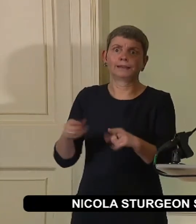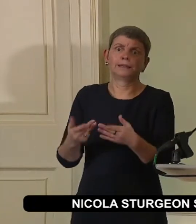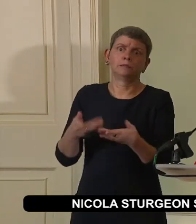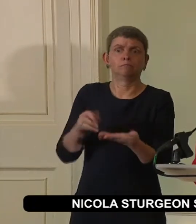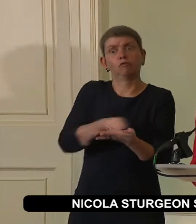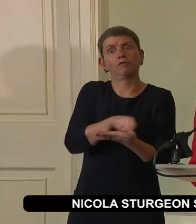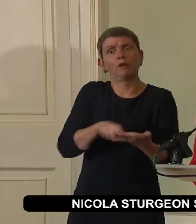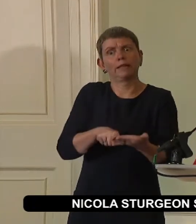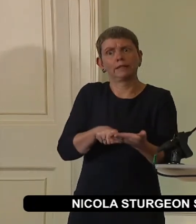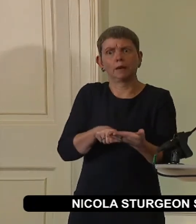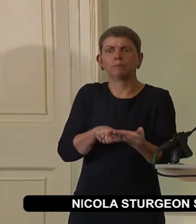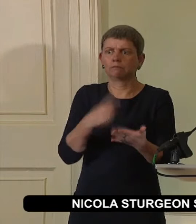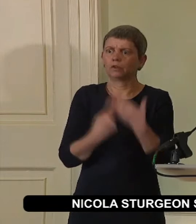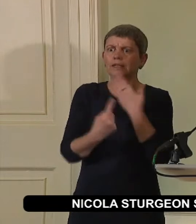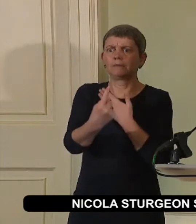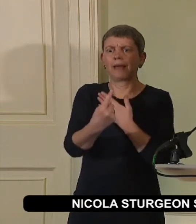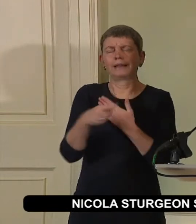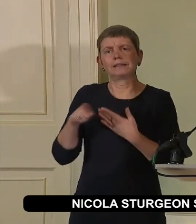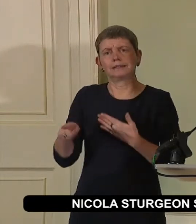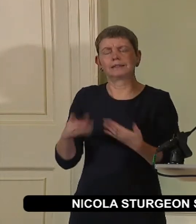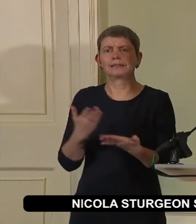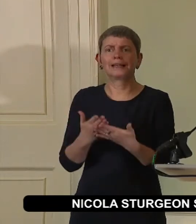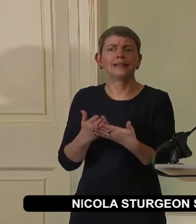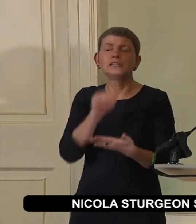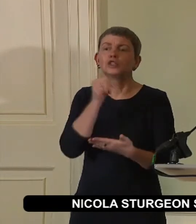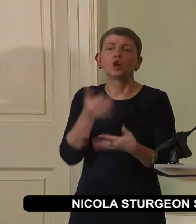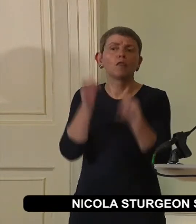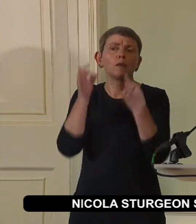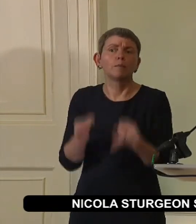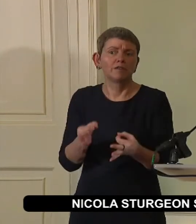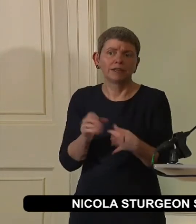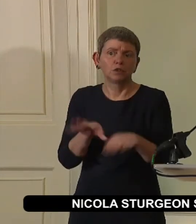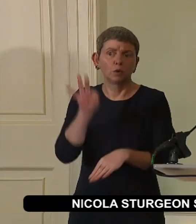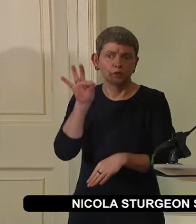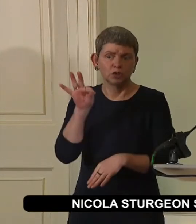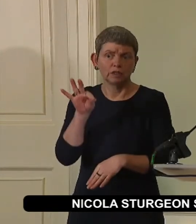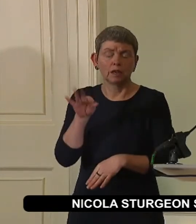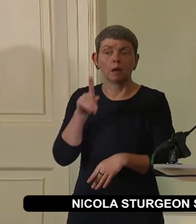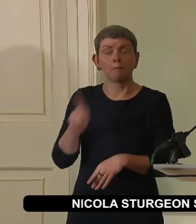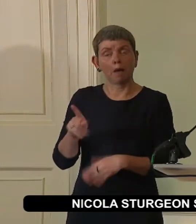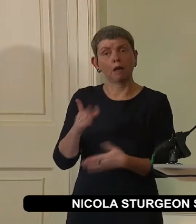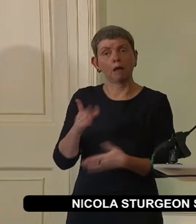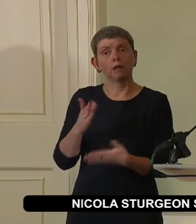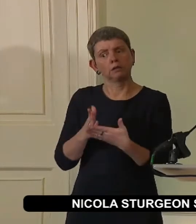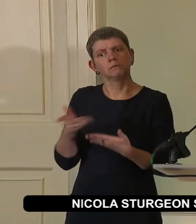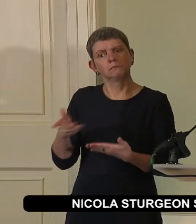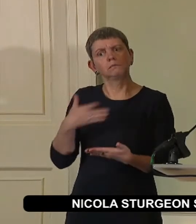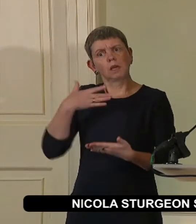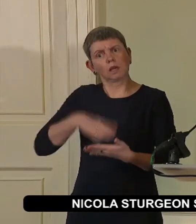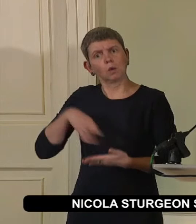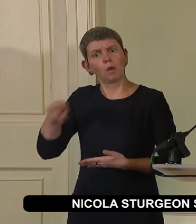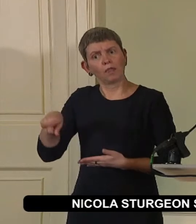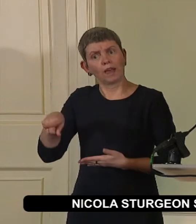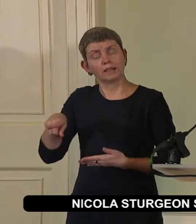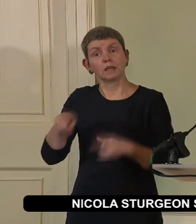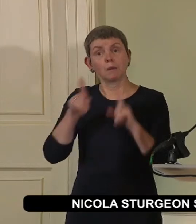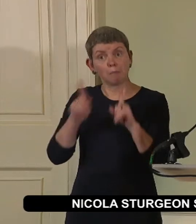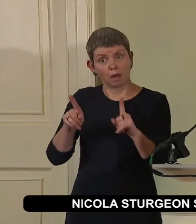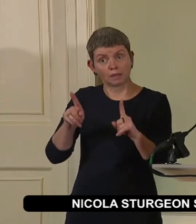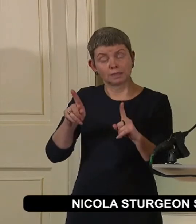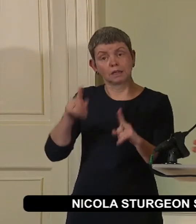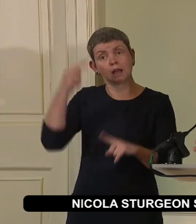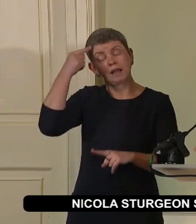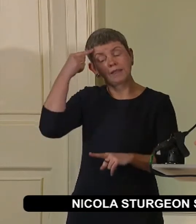second best option ever is, nor that there are no alternatives. That is why I've always been clear that the decision must be